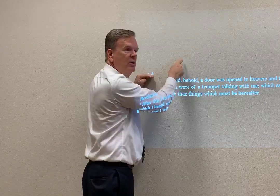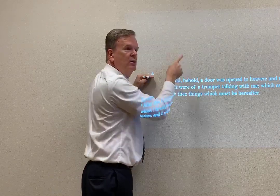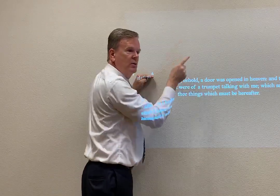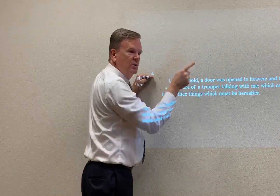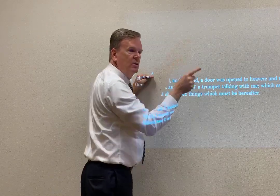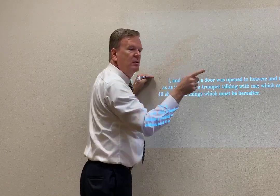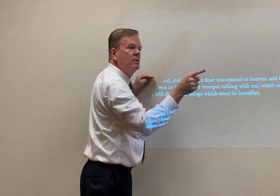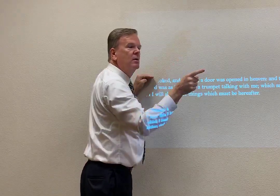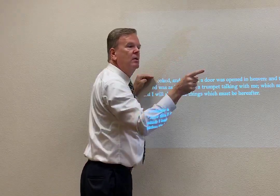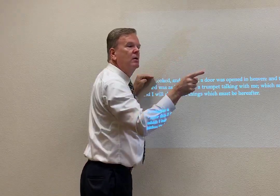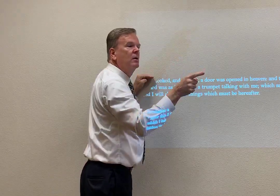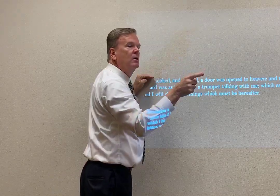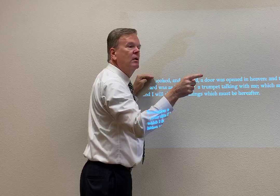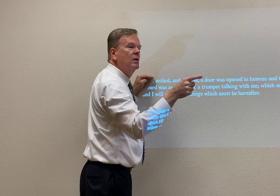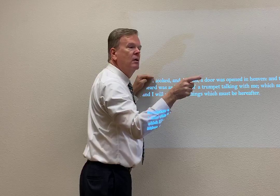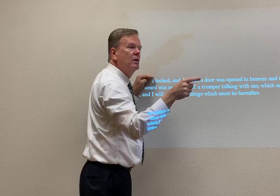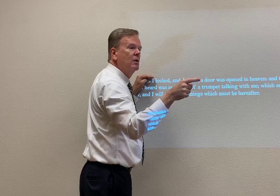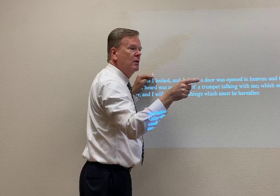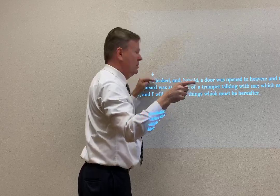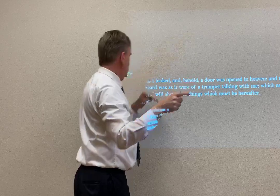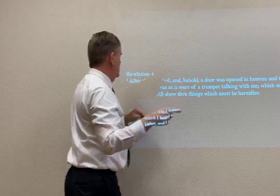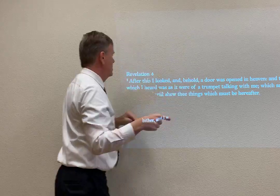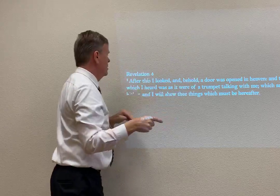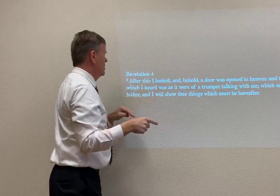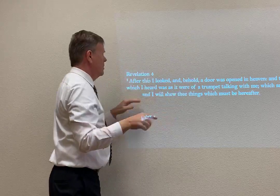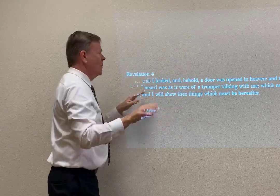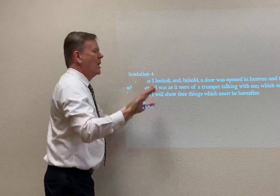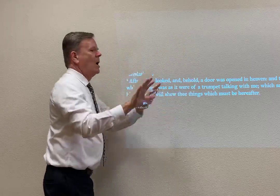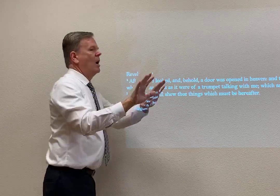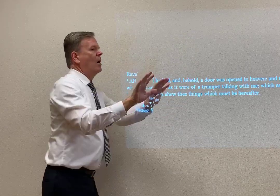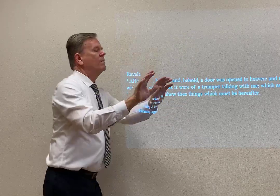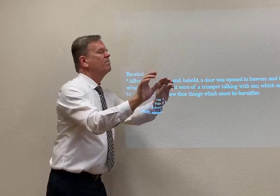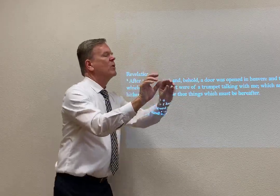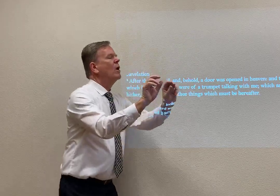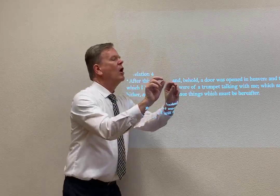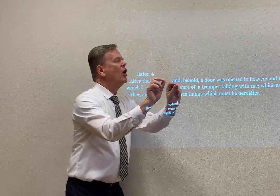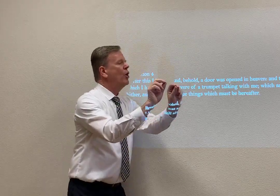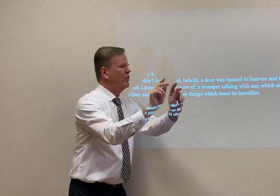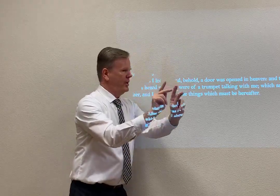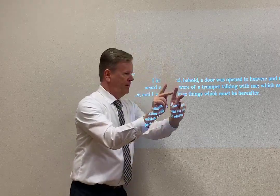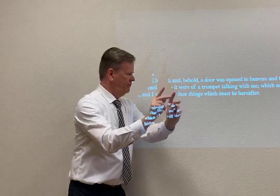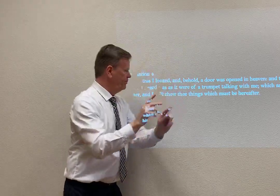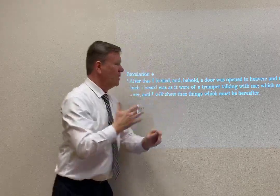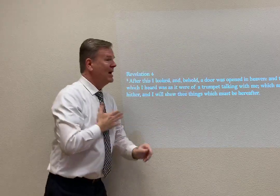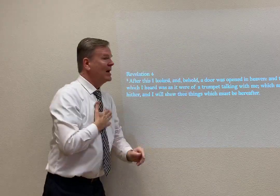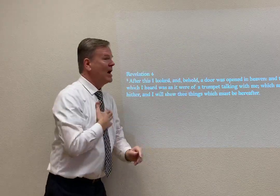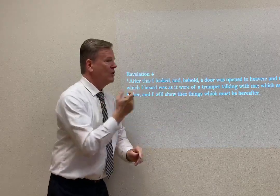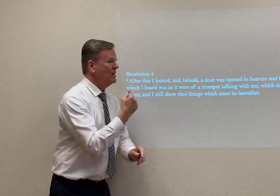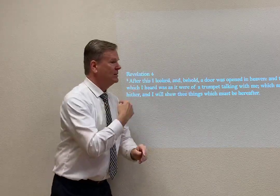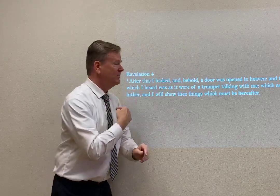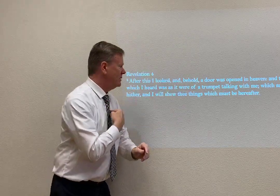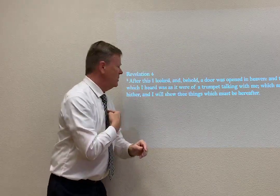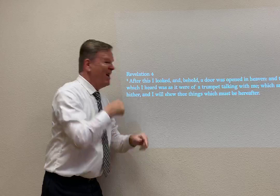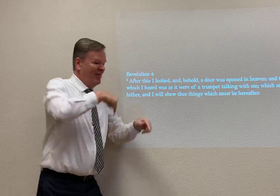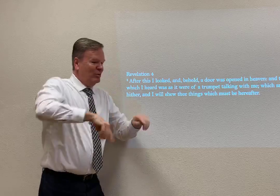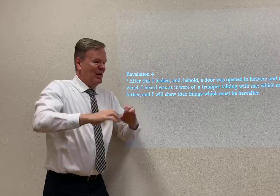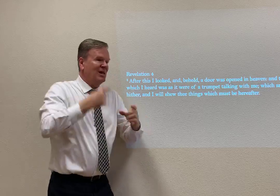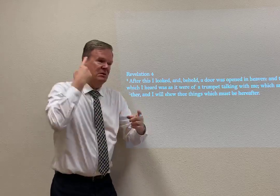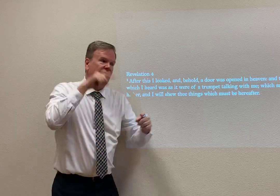speaks about in understanding that the churches are no longer there, which points to a rapture. Okay? I'm glad you asked that.